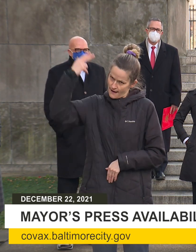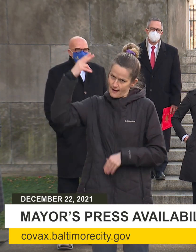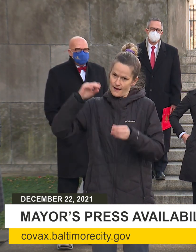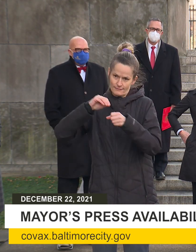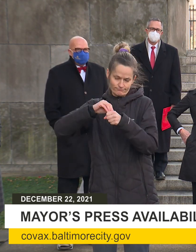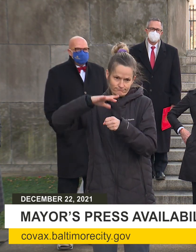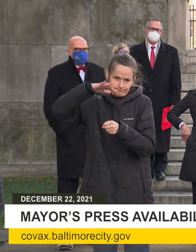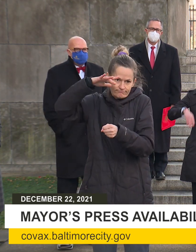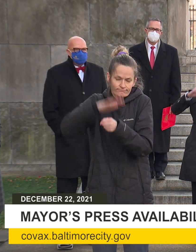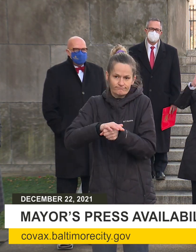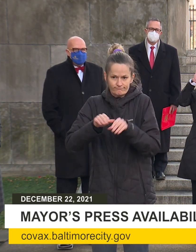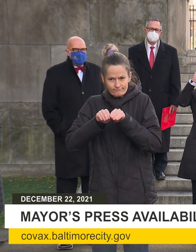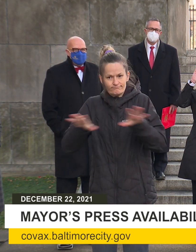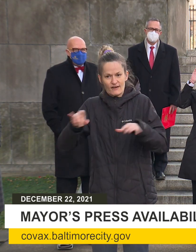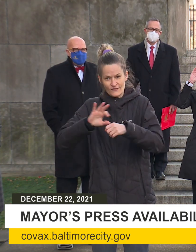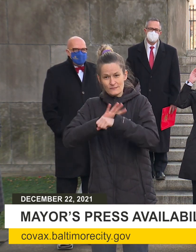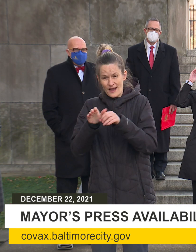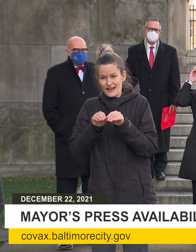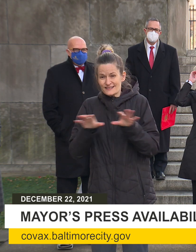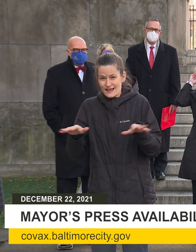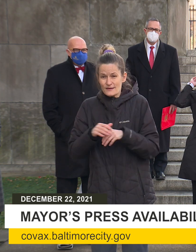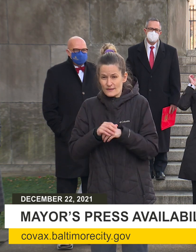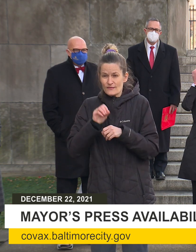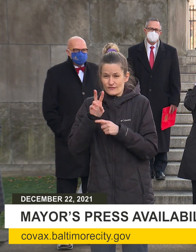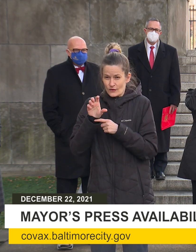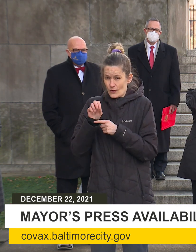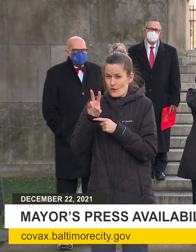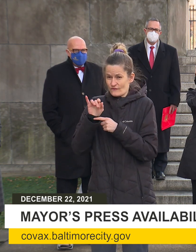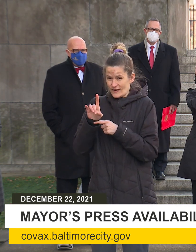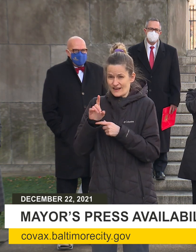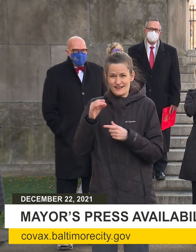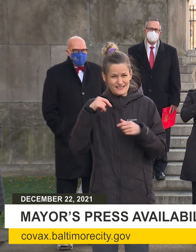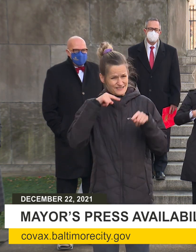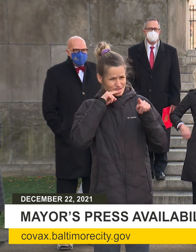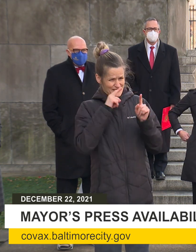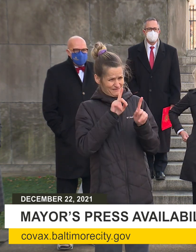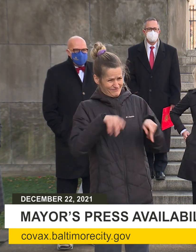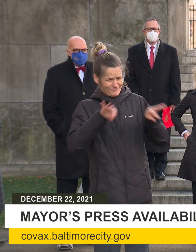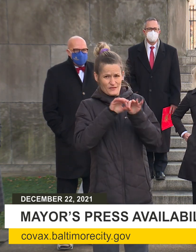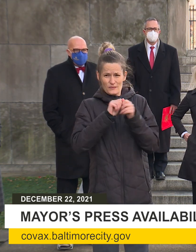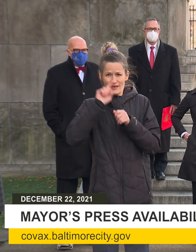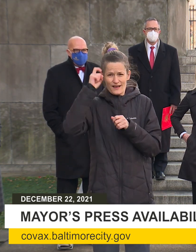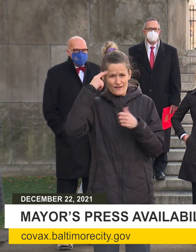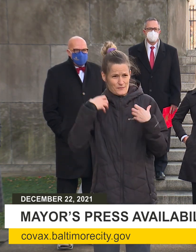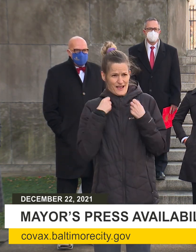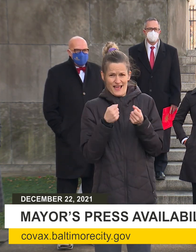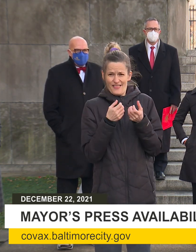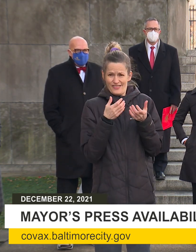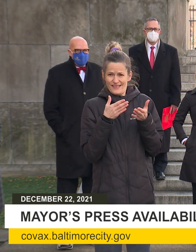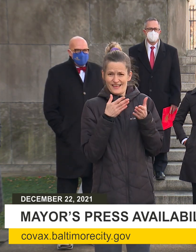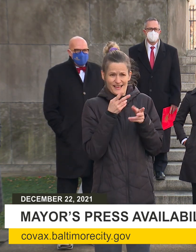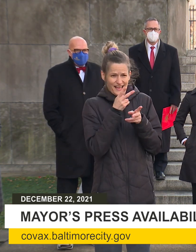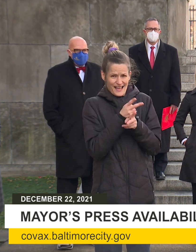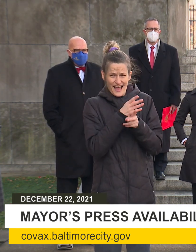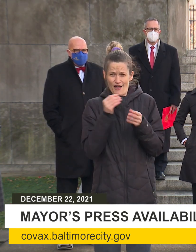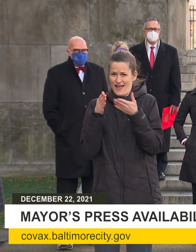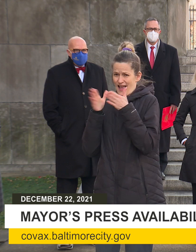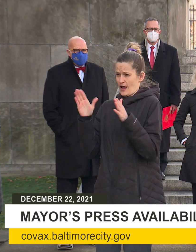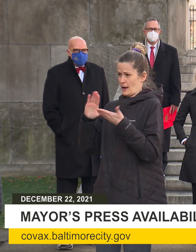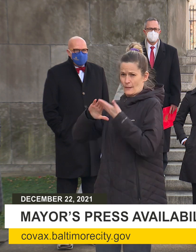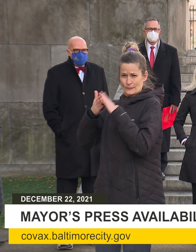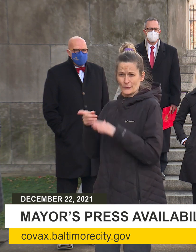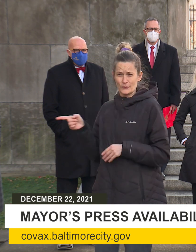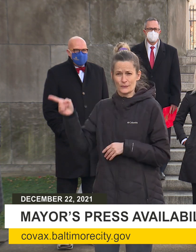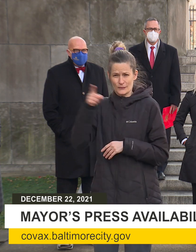power, not just as the government and healthcare providers, but as a community to protect our residents, especially those